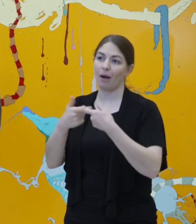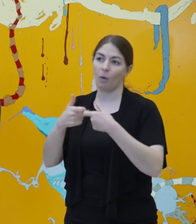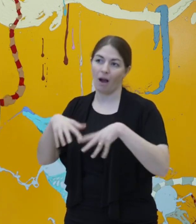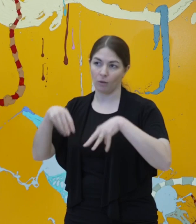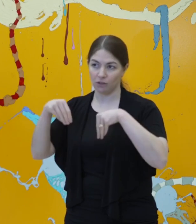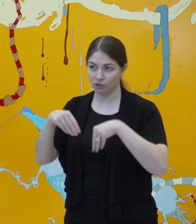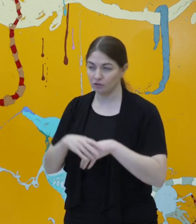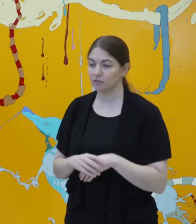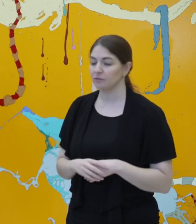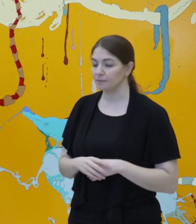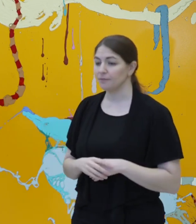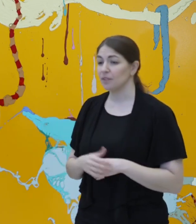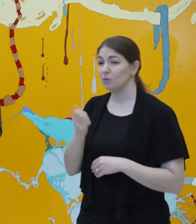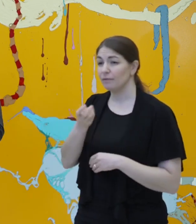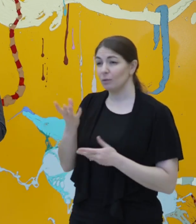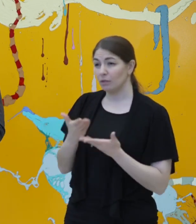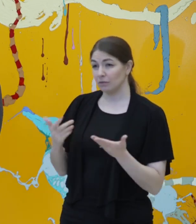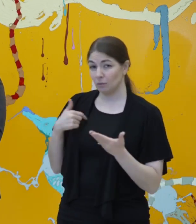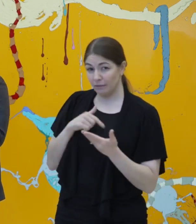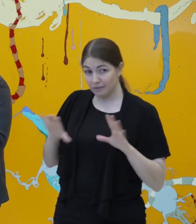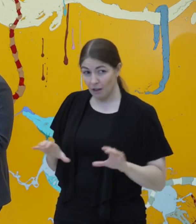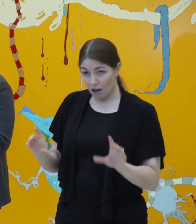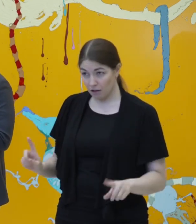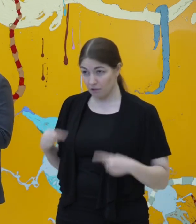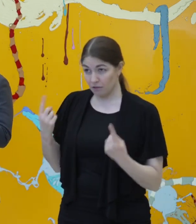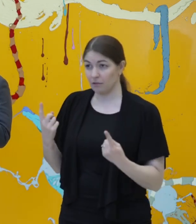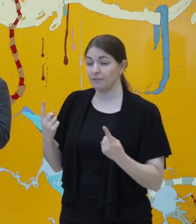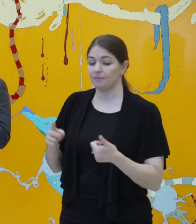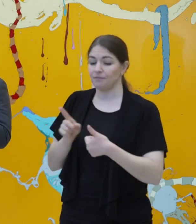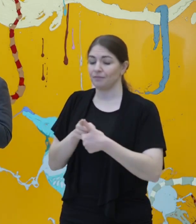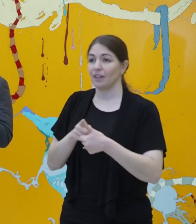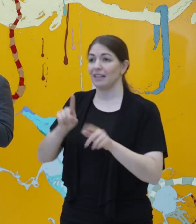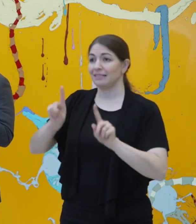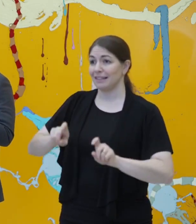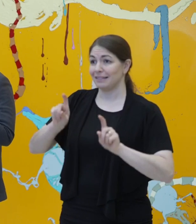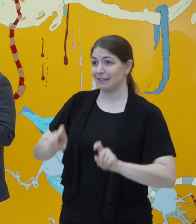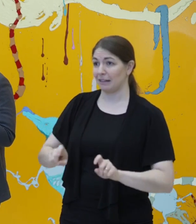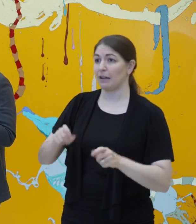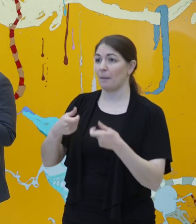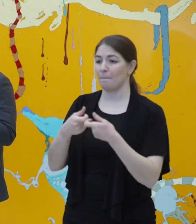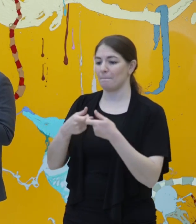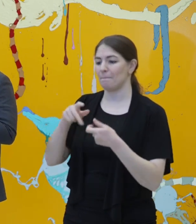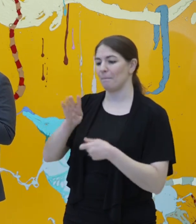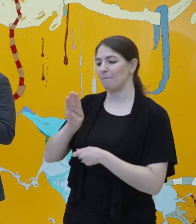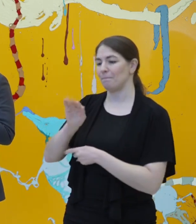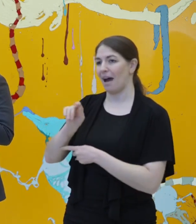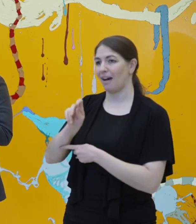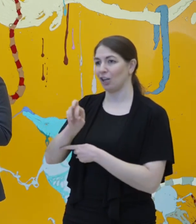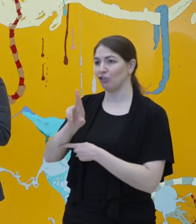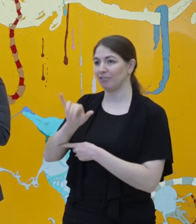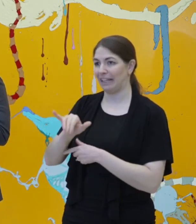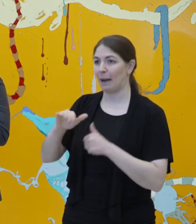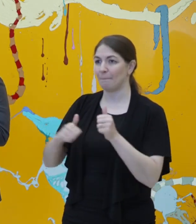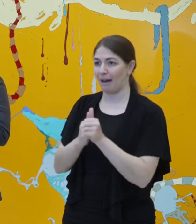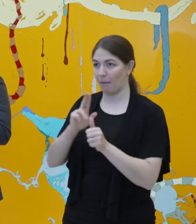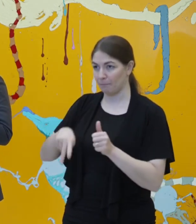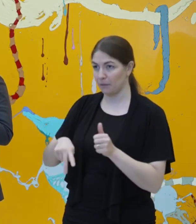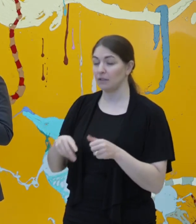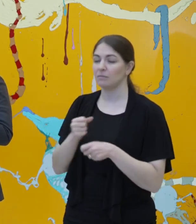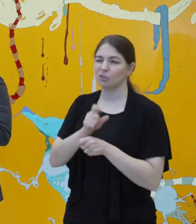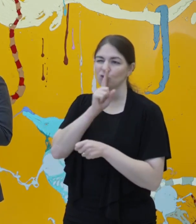things that we have been doing: testing battery backups, making sure that the generators are